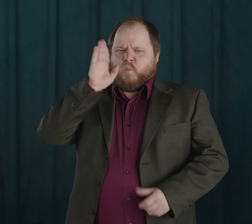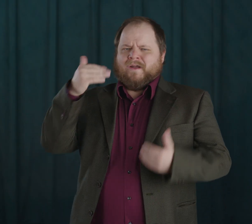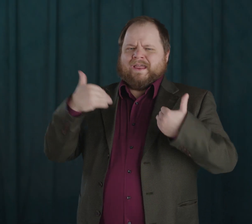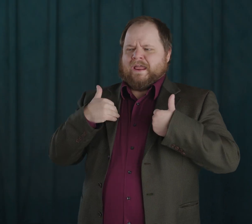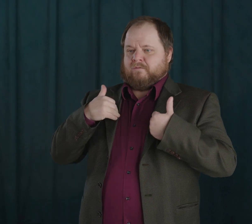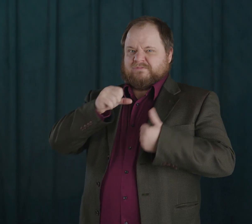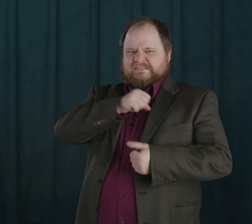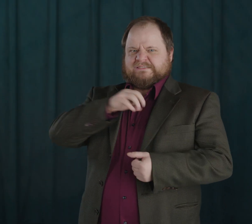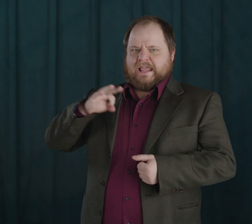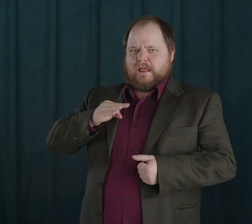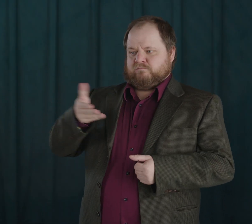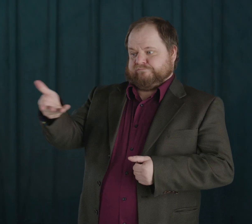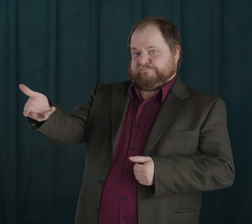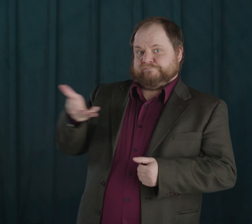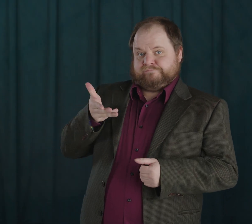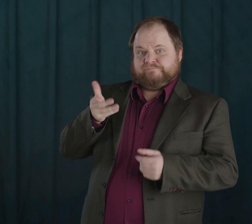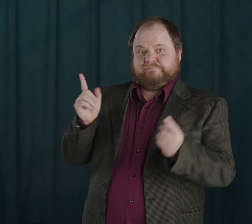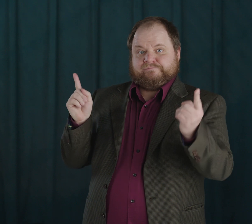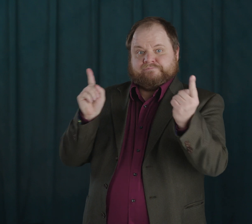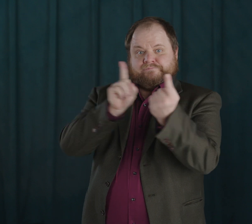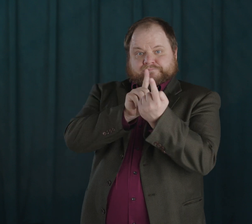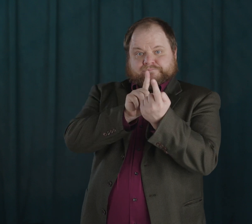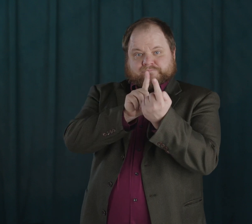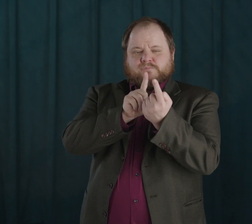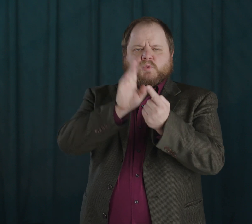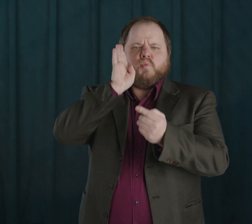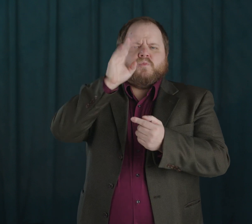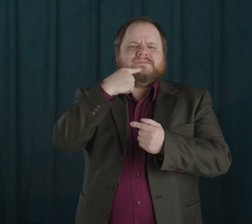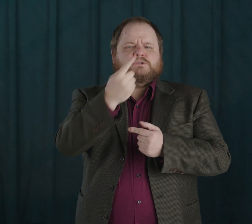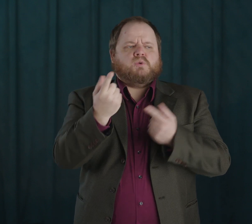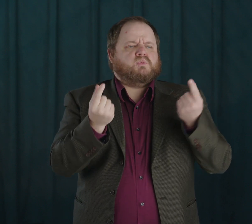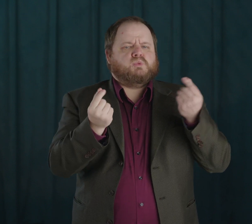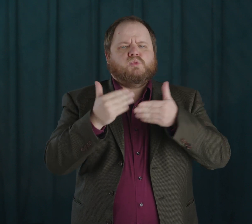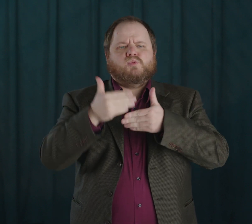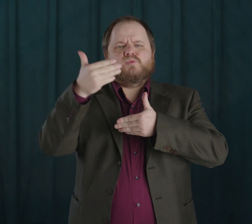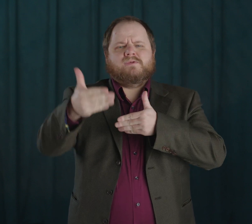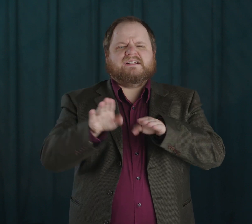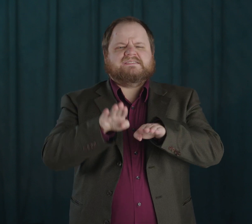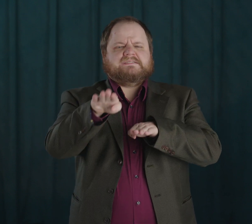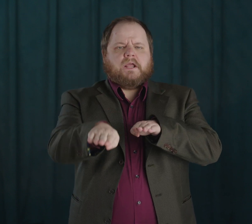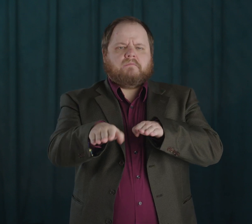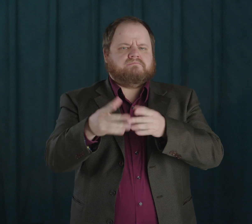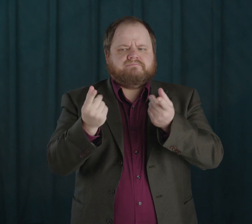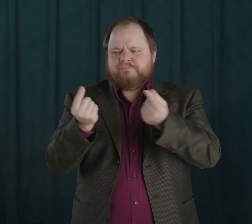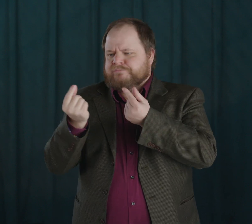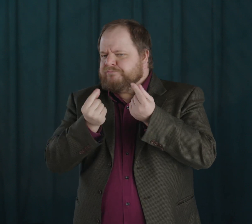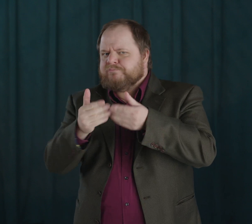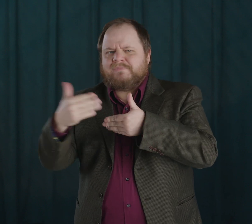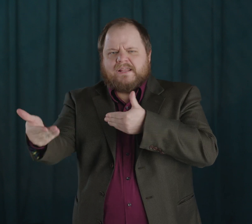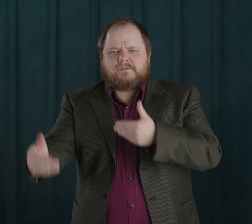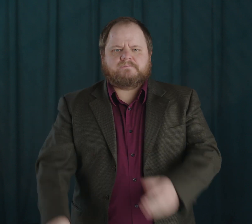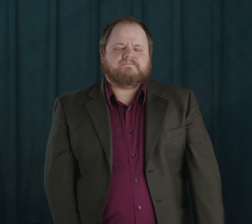Greeting, triage. Here, you are greeted by a pod staff when entering and directed to your next stop.